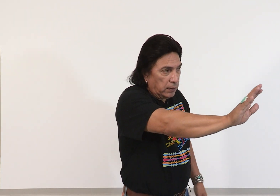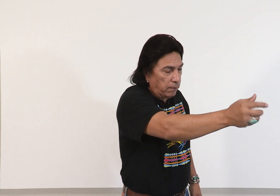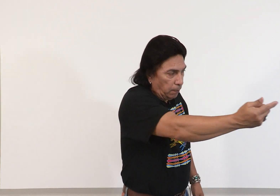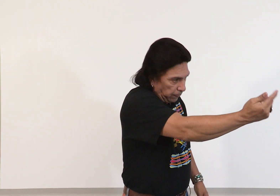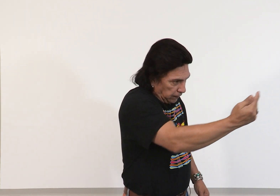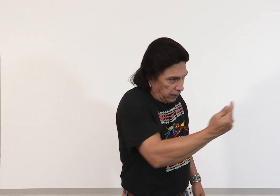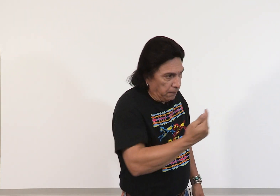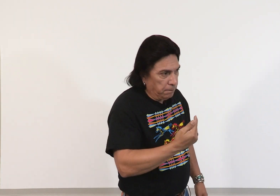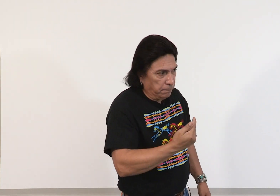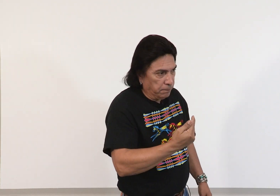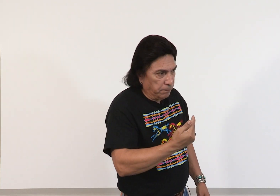come,